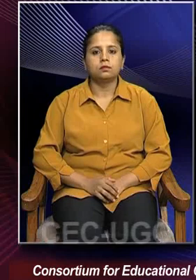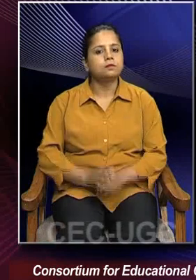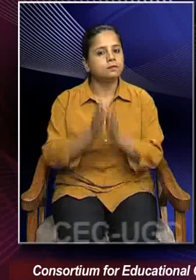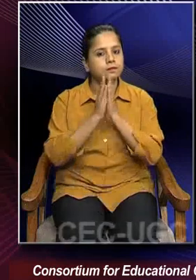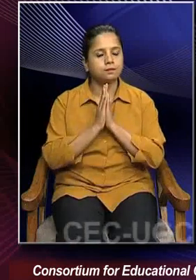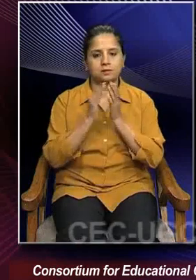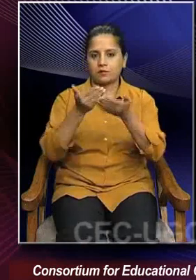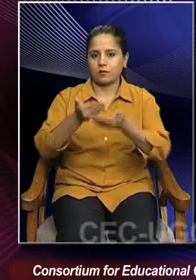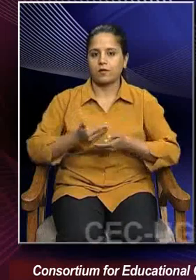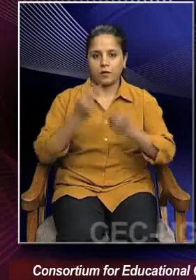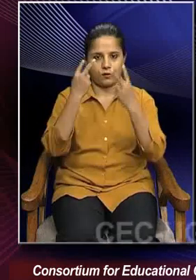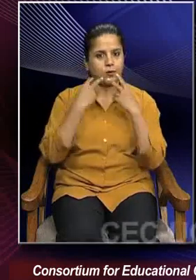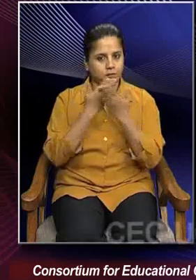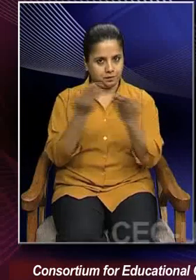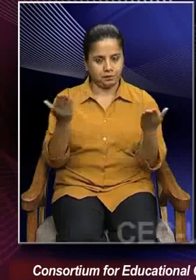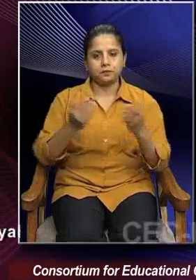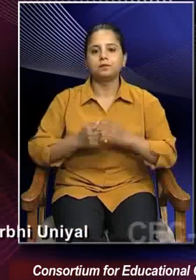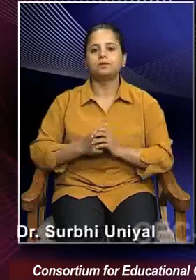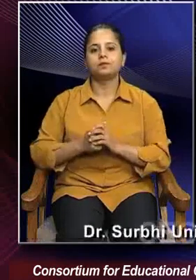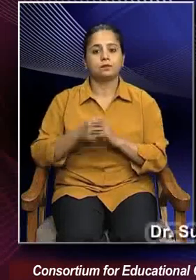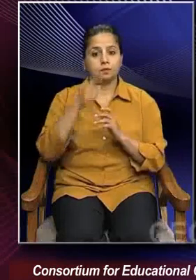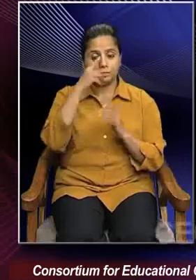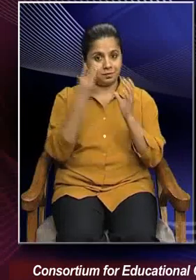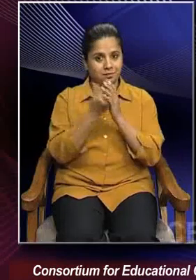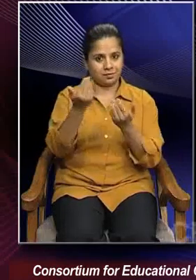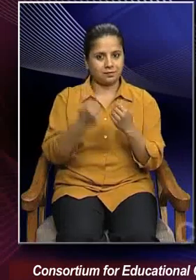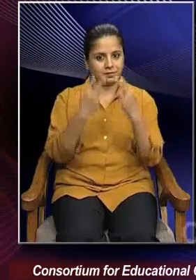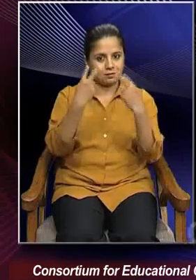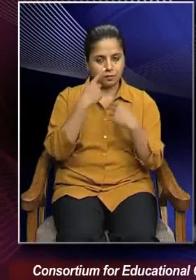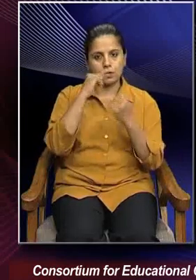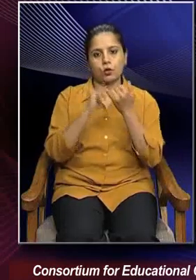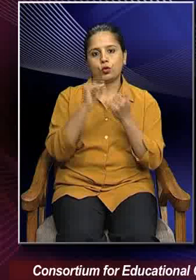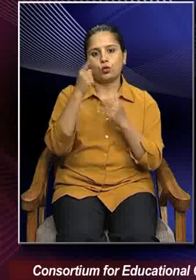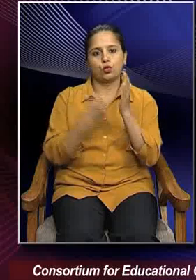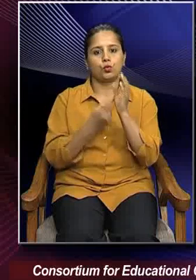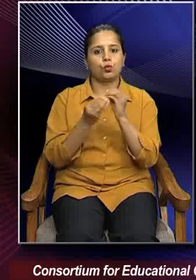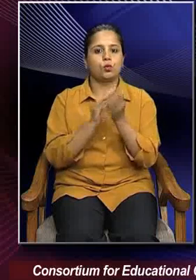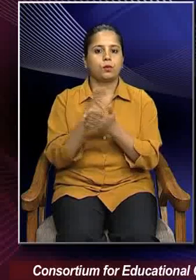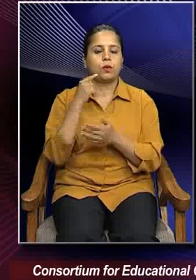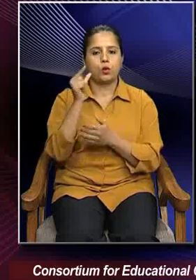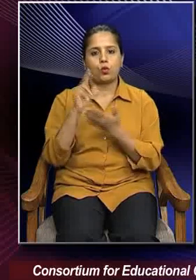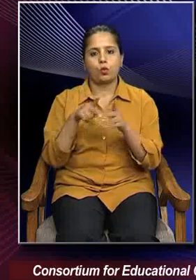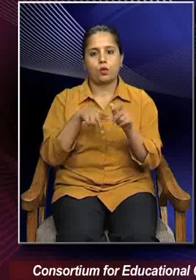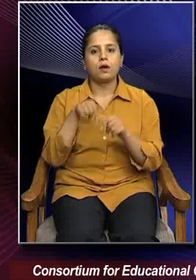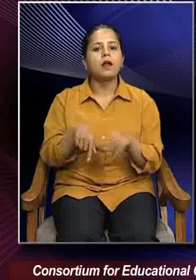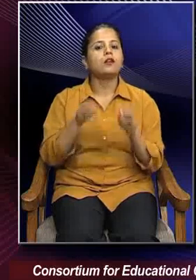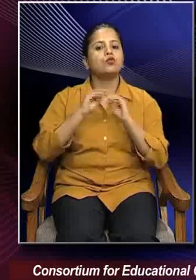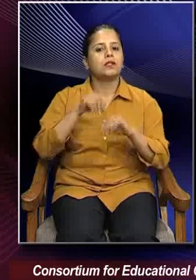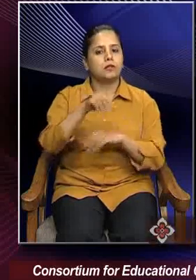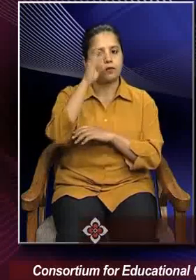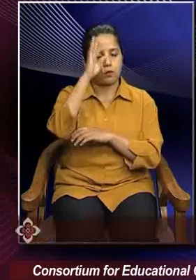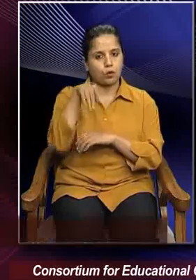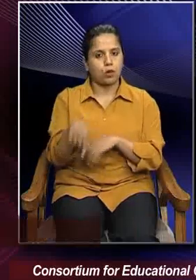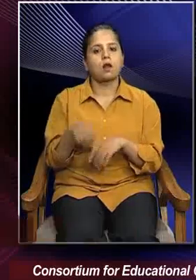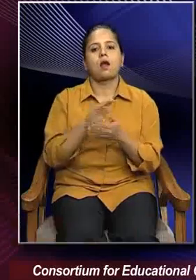Namaskar and welcome viewers. You're with me, Surbhi Uniyal, and I teach philosophy at Hansraj College, University of